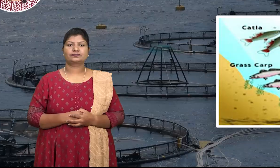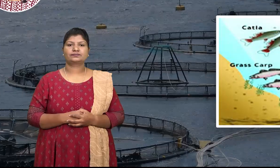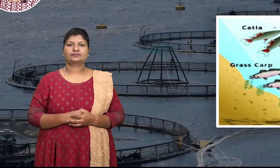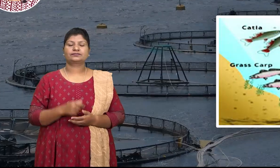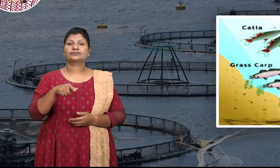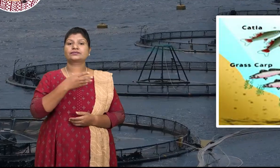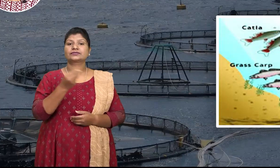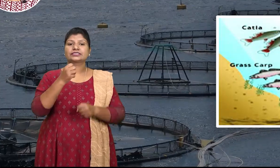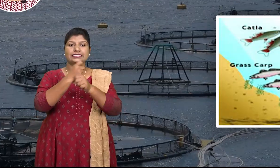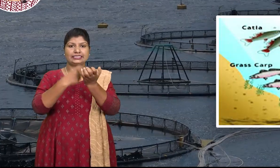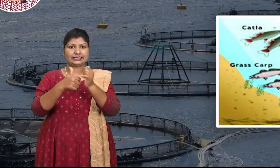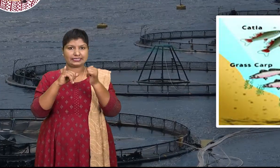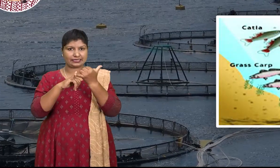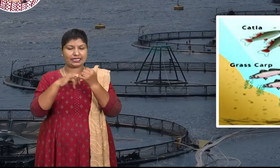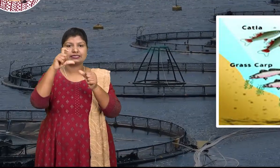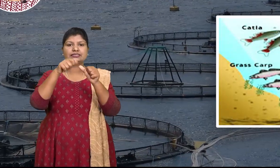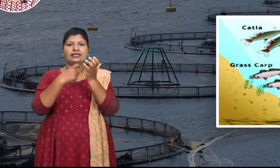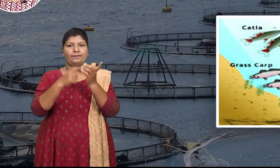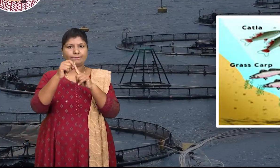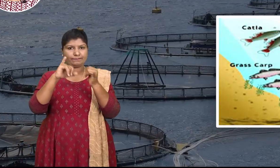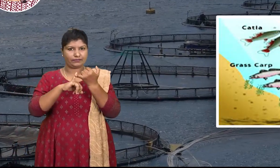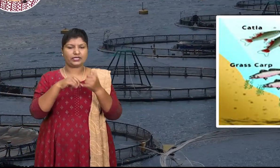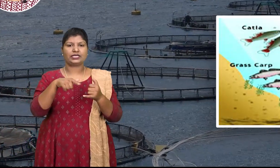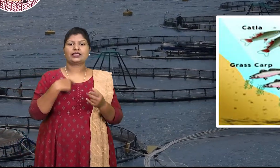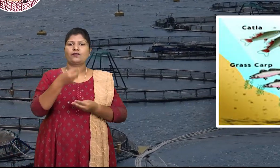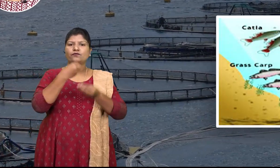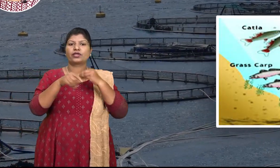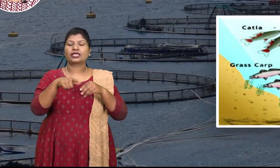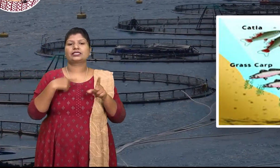and grass carps feed on the weeds.